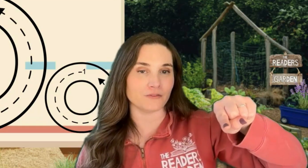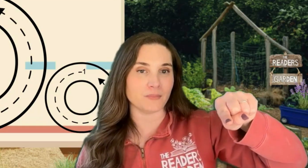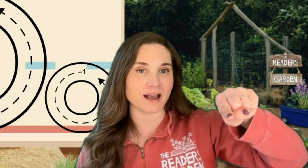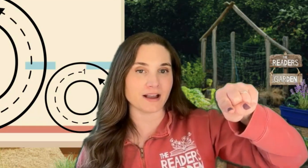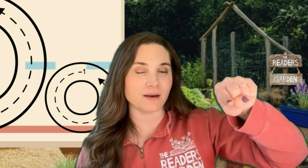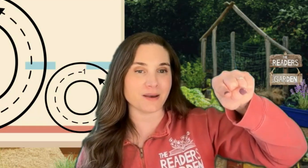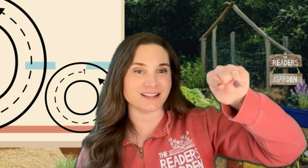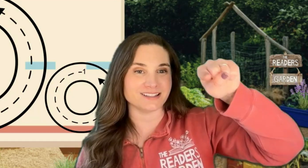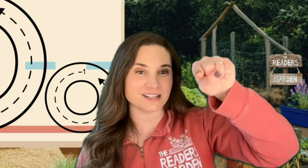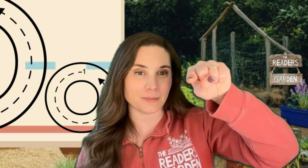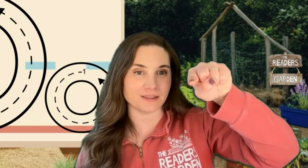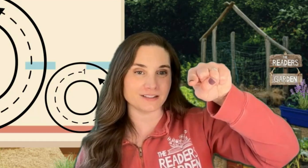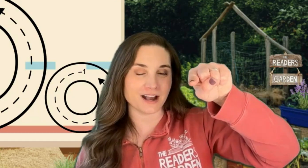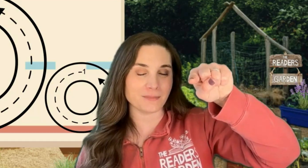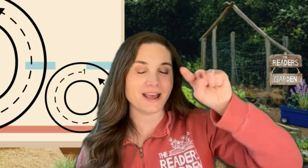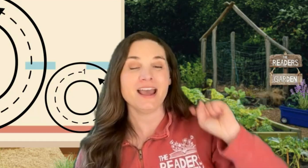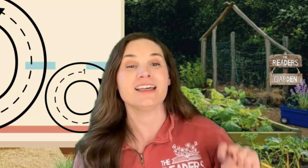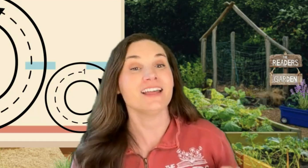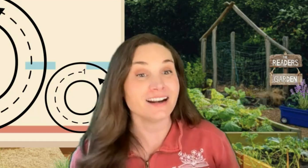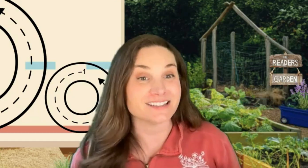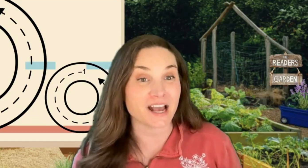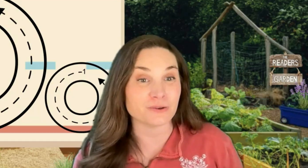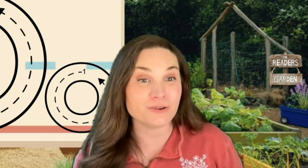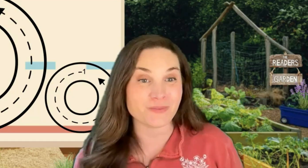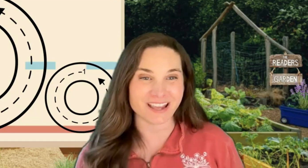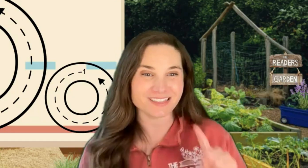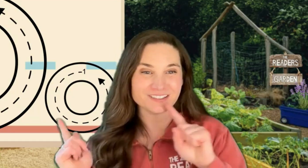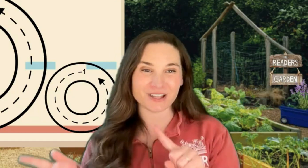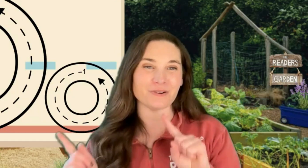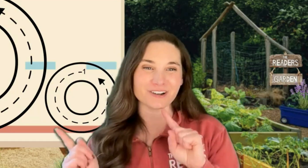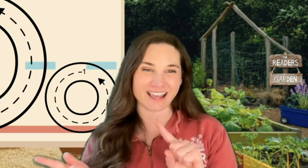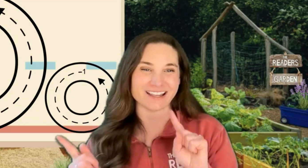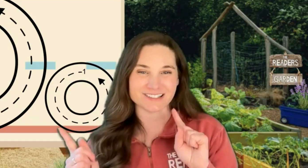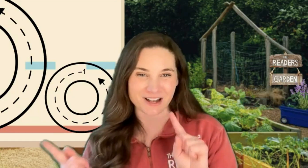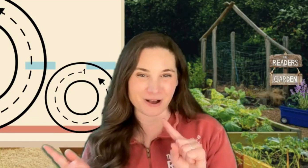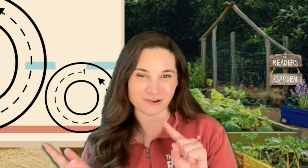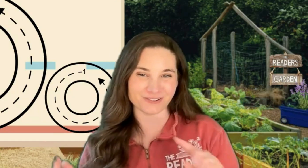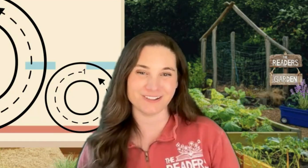bottom, curve back up, and stop at the top. And that is how you make the lowercase o.